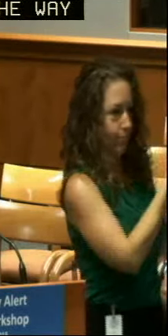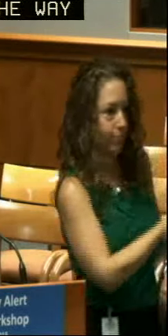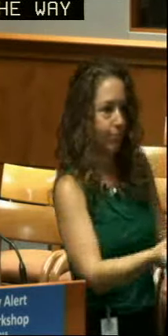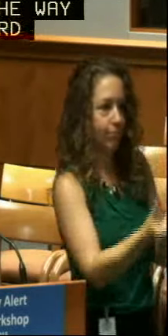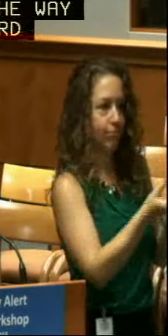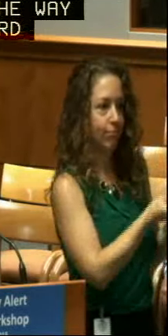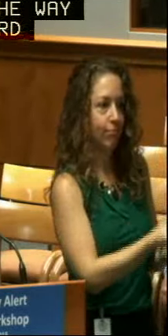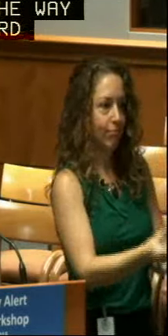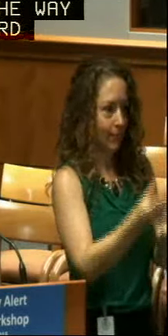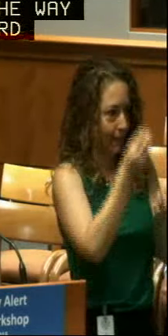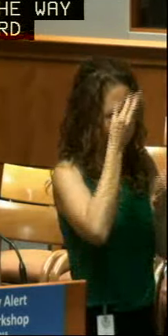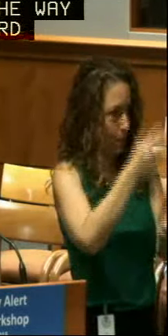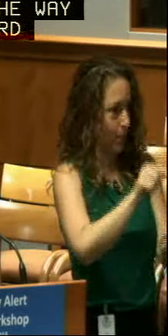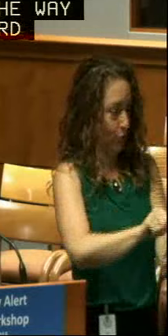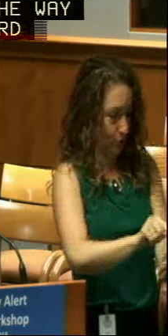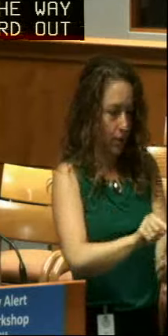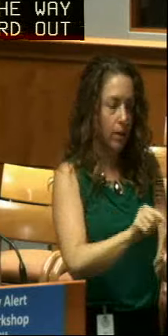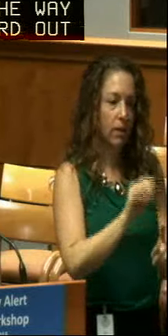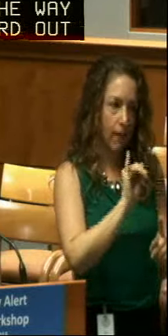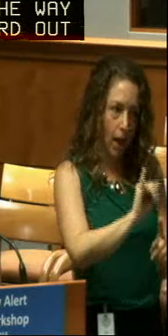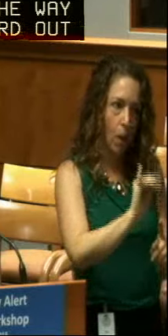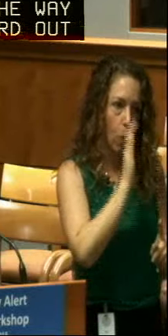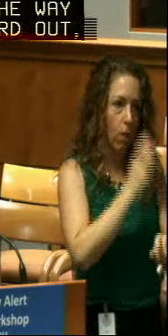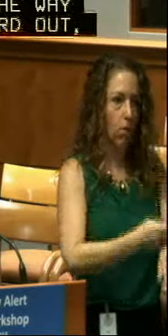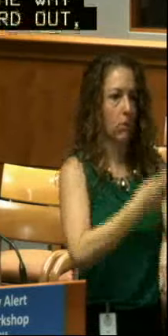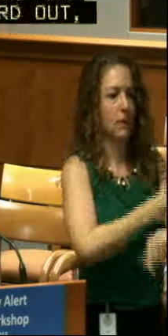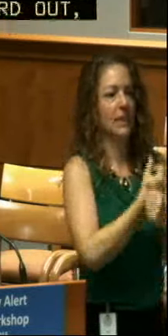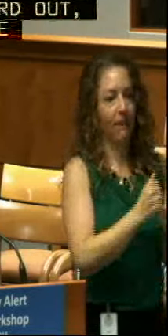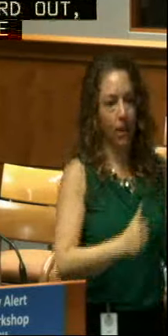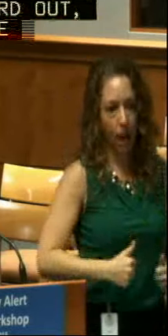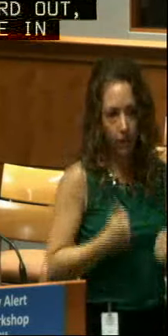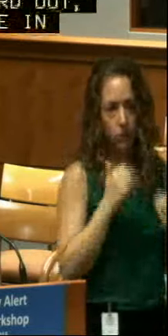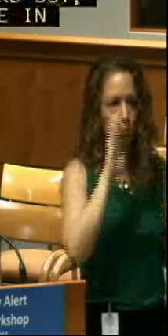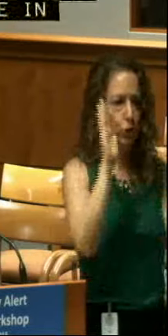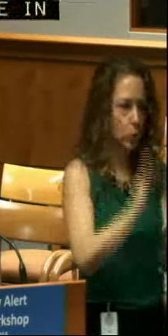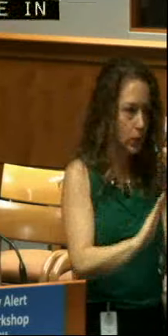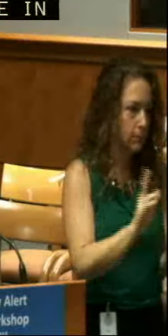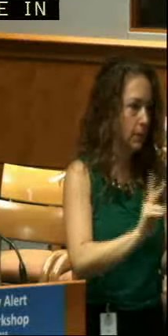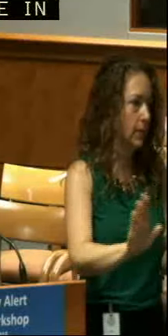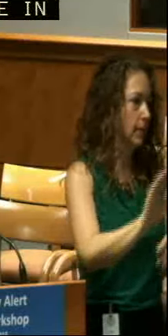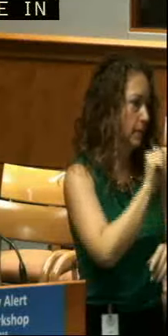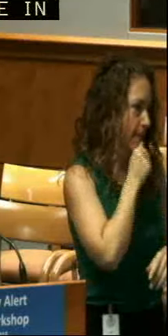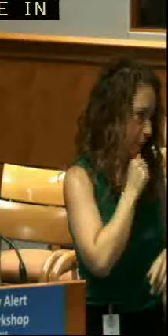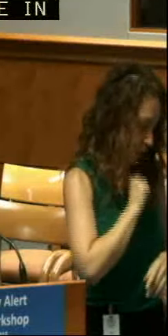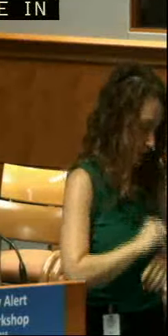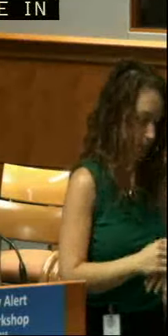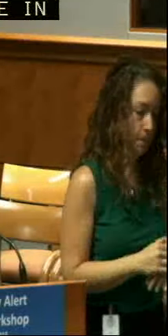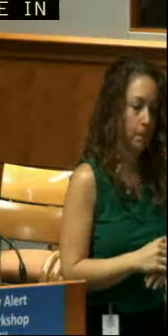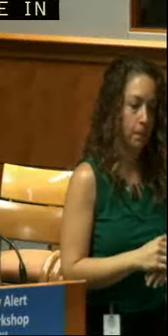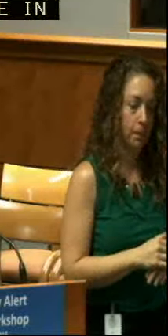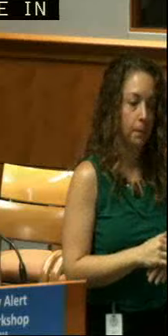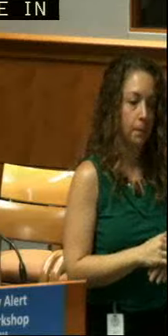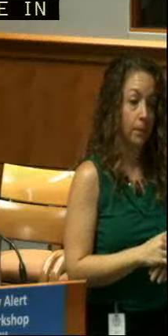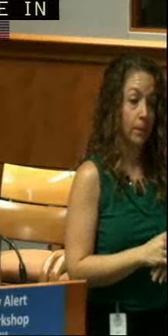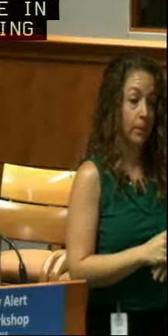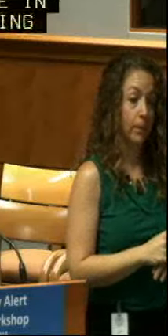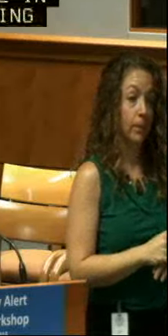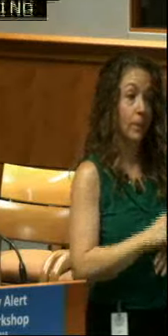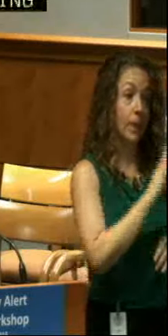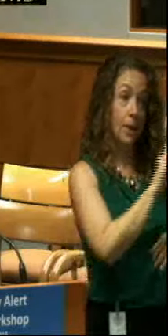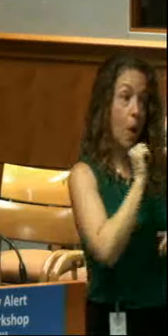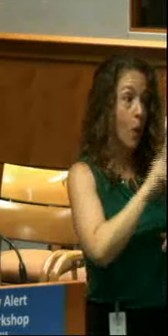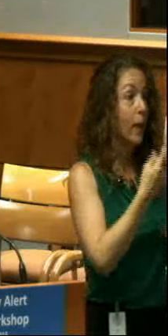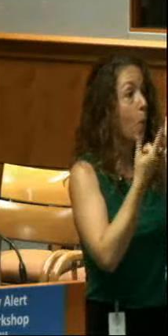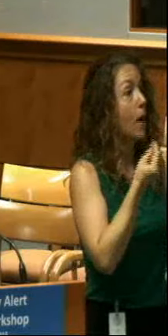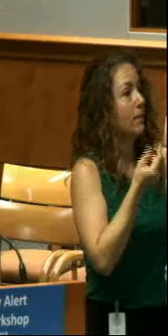would make a difference in saving lives and reducing suffering. But second, if we apply that imagination to